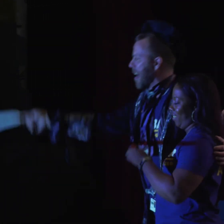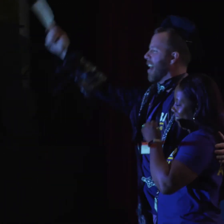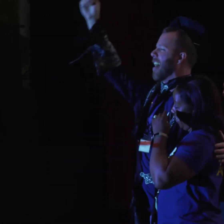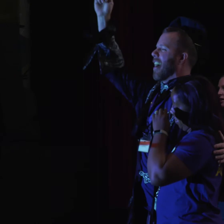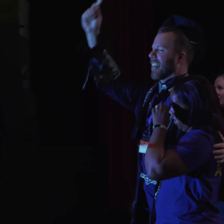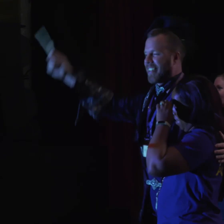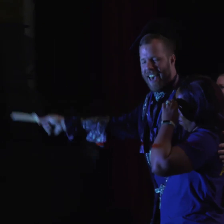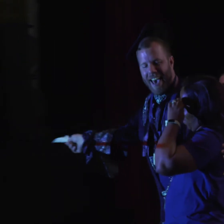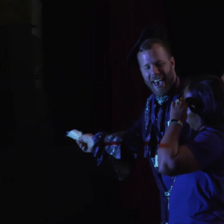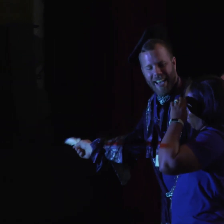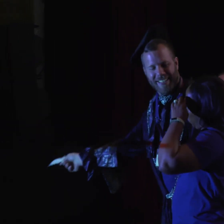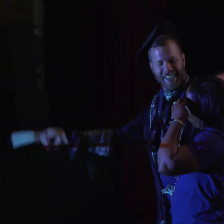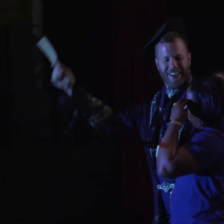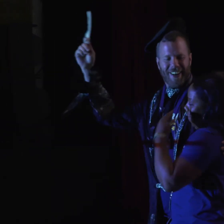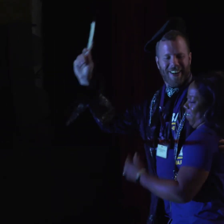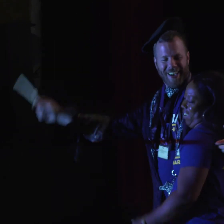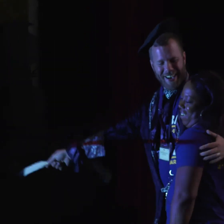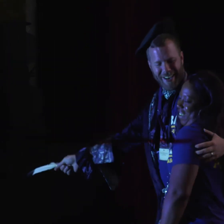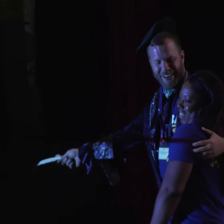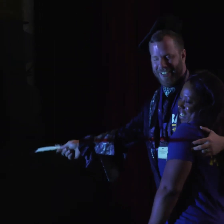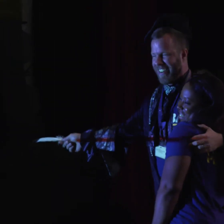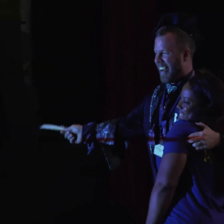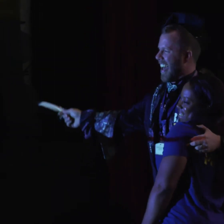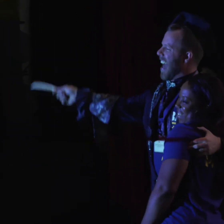Happy birthday.